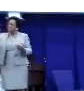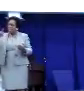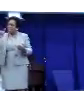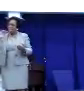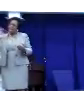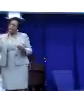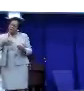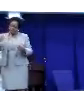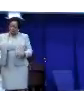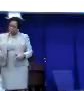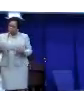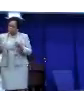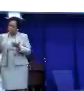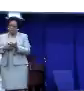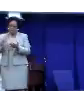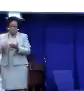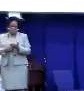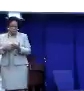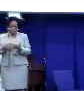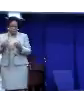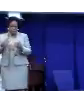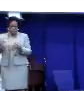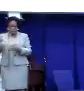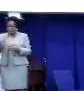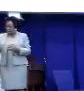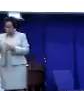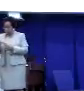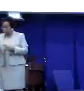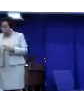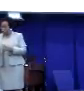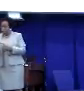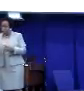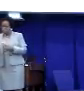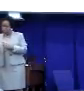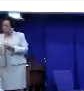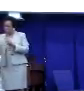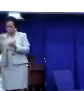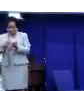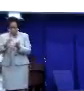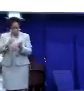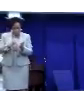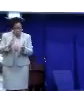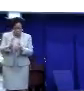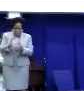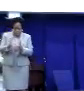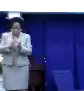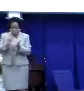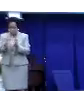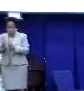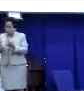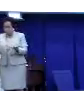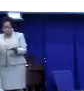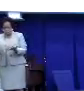that we can do. Sometimes when we look at the word dunamis, you gotta go back in the scriptures. You gotta pull it out. And